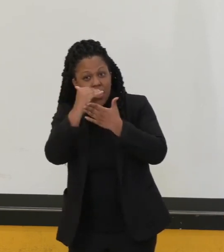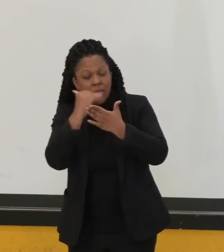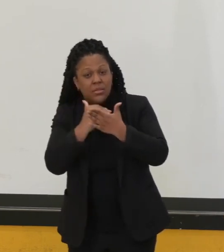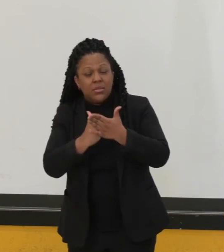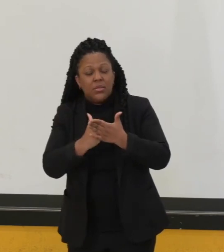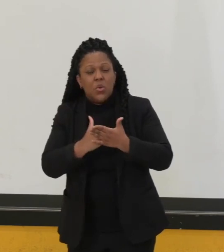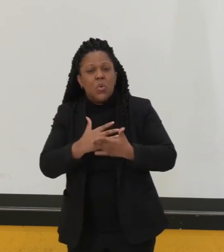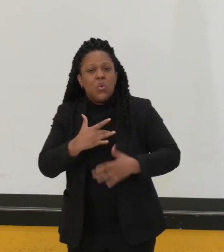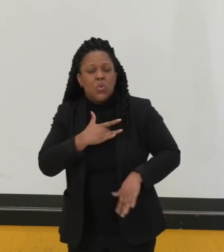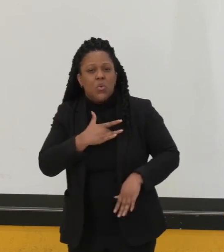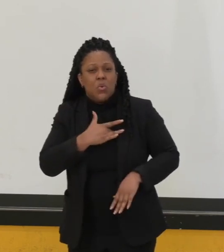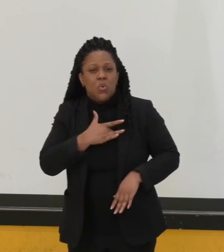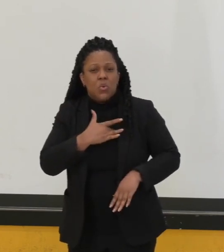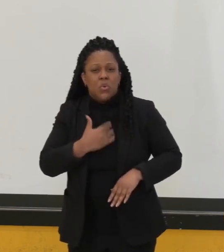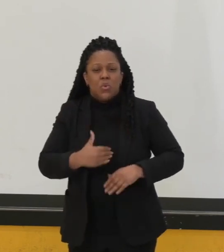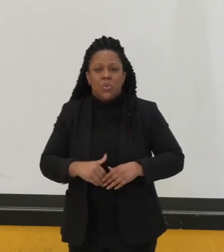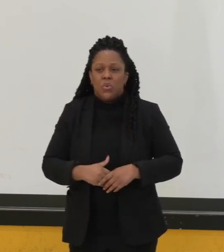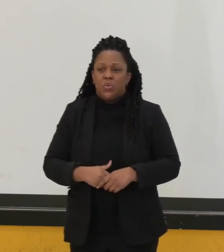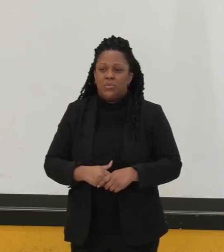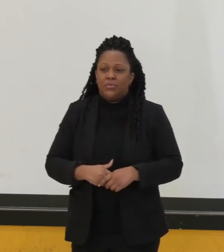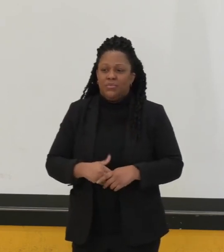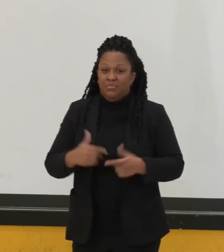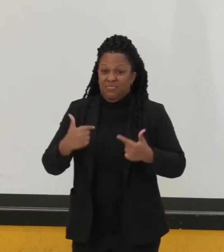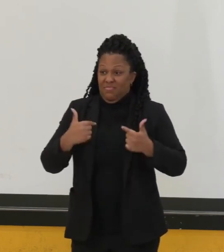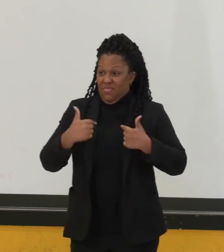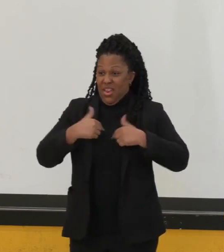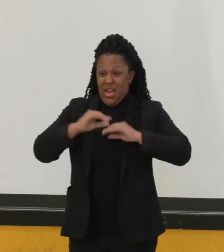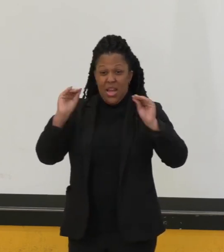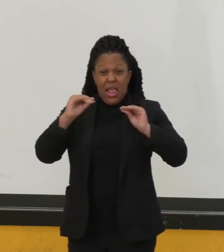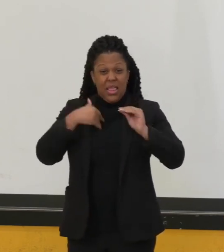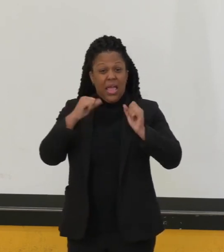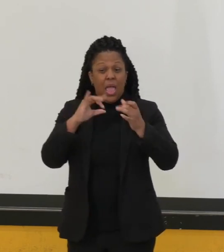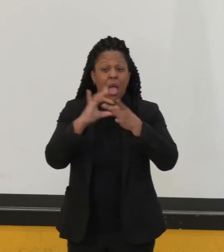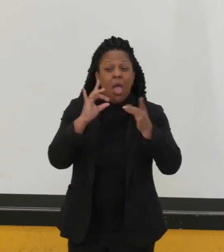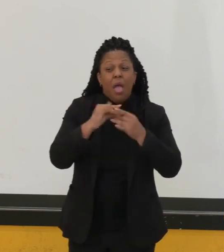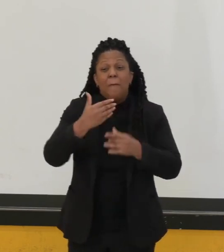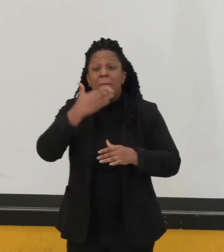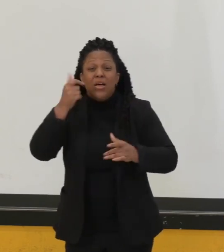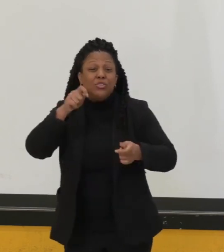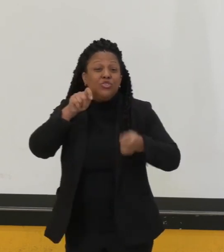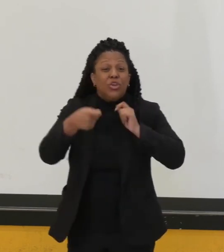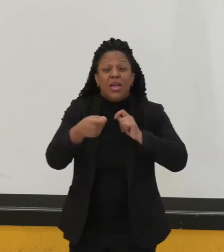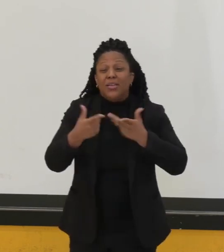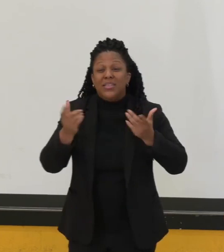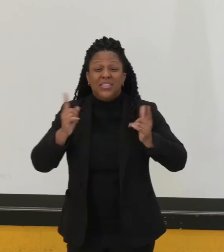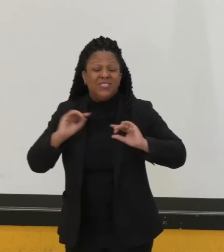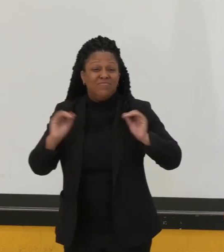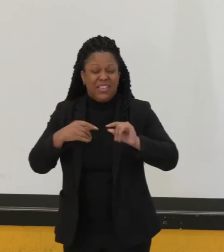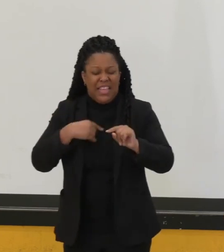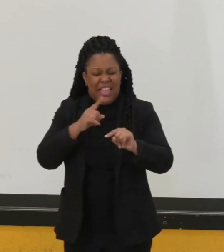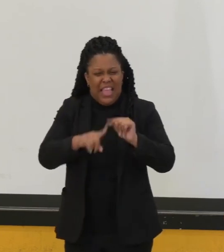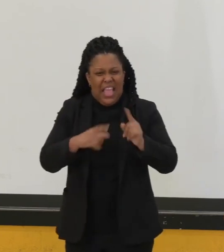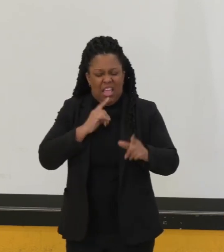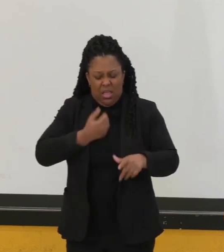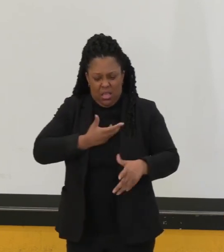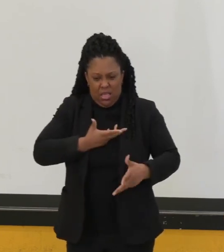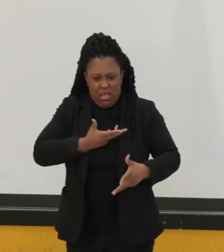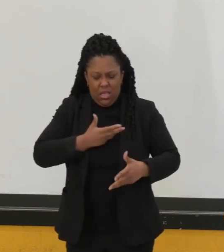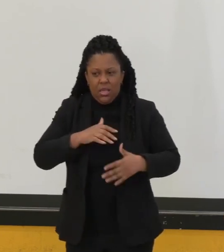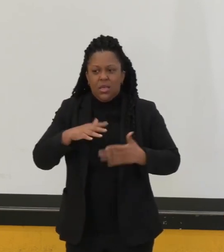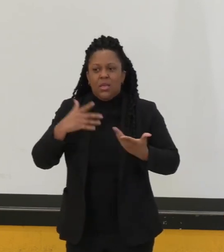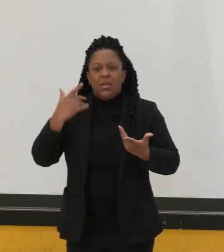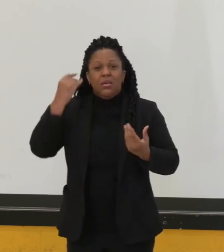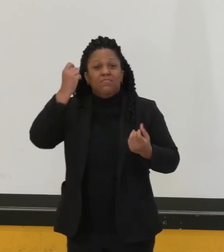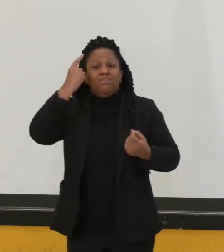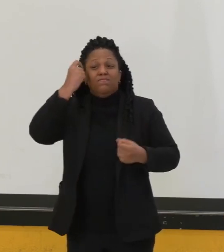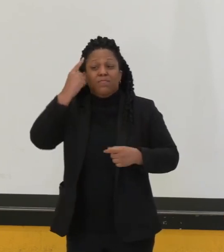there's absolutely nothing I can say that will make this better or take this back, but with an understanding there are things that we can do. The first